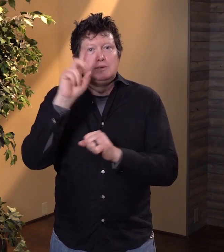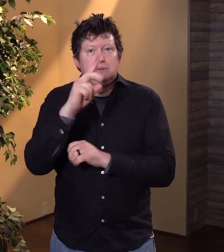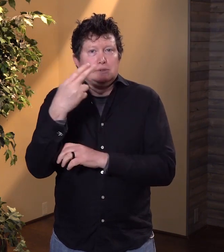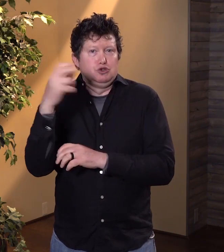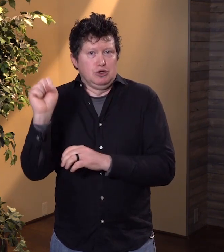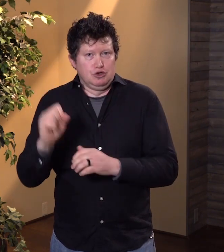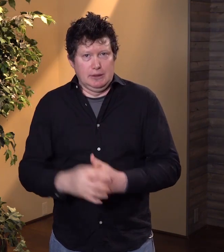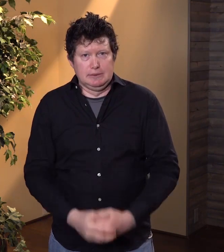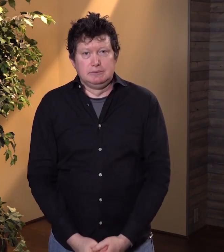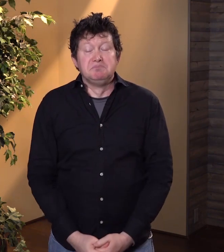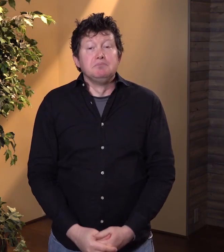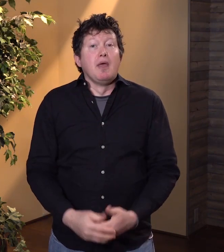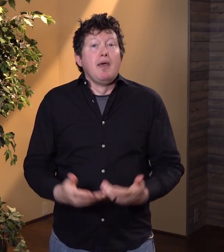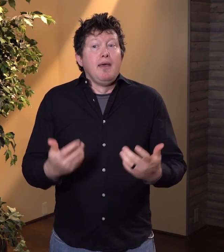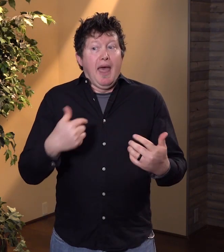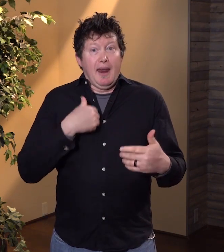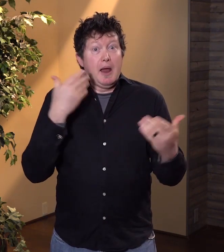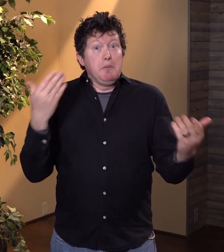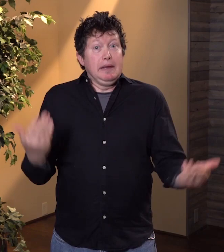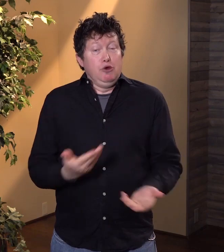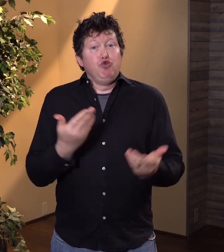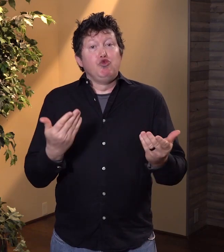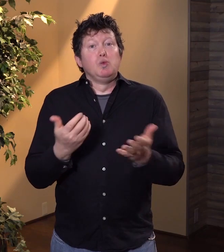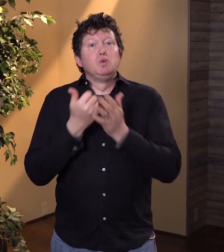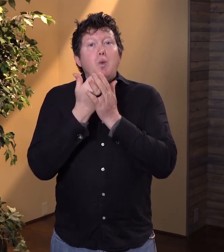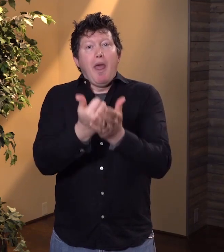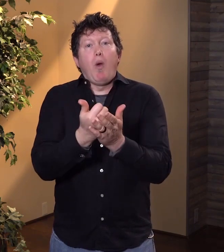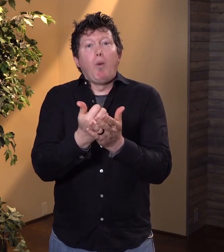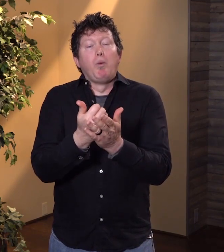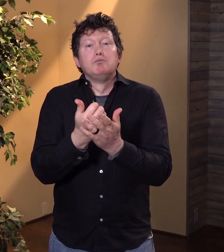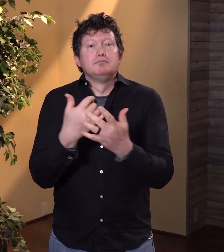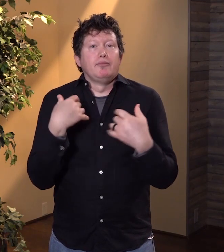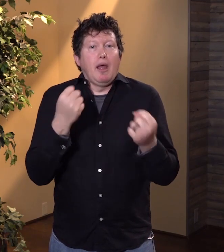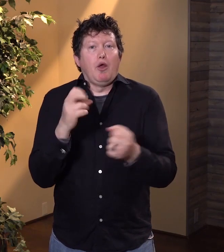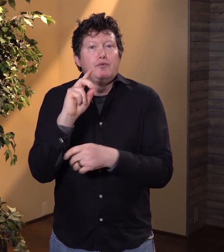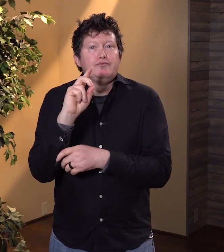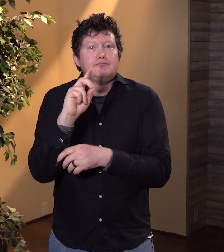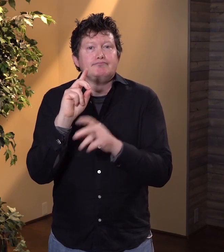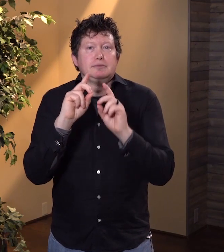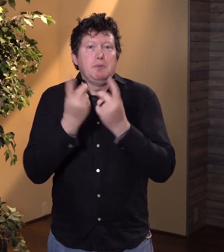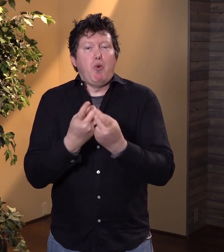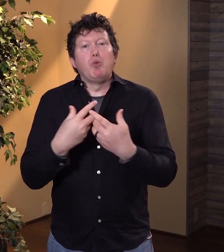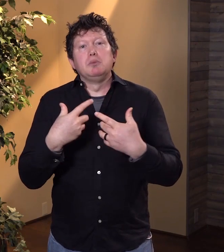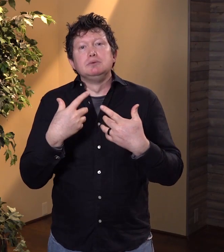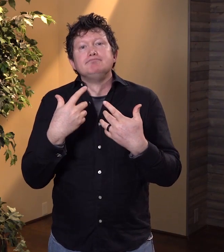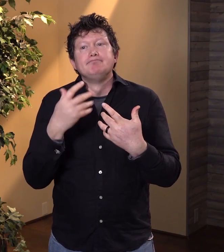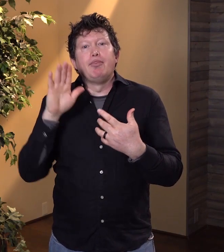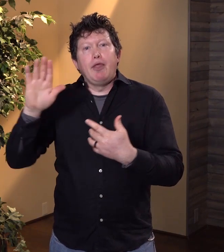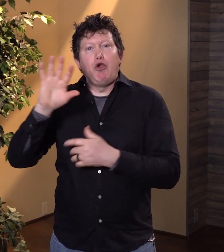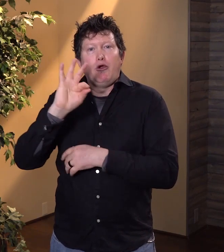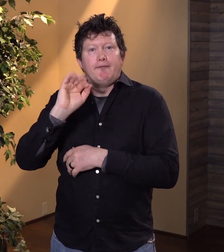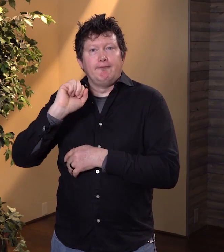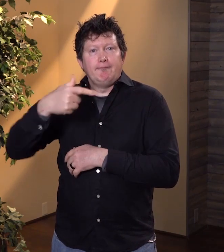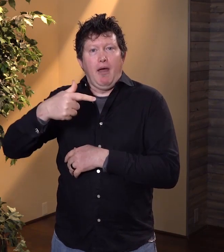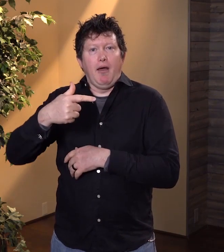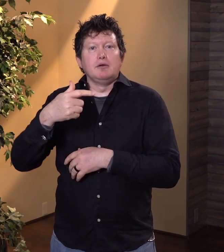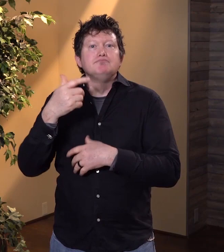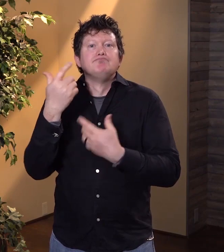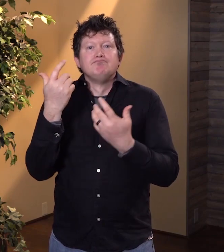Hard of Hearing Services, and I'm here to help the Kent County Health Department and the